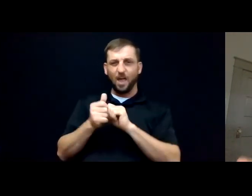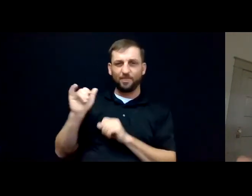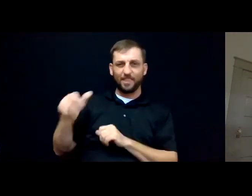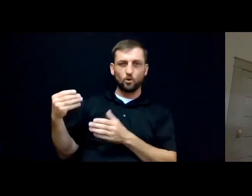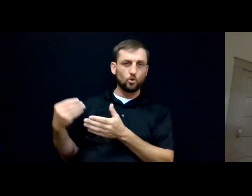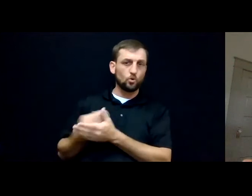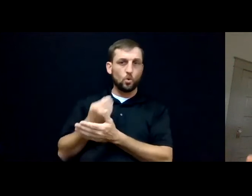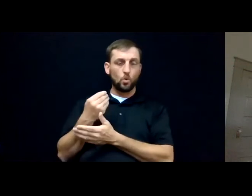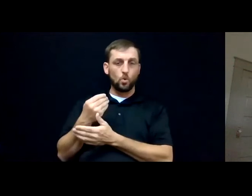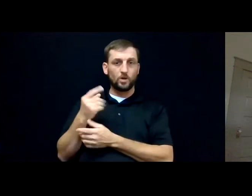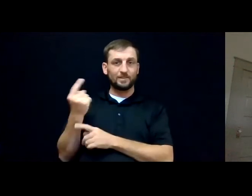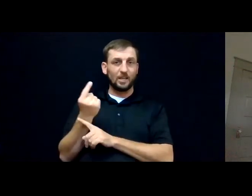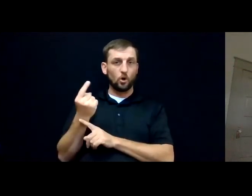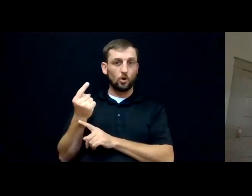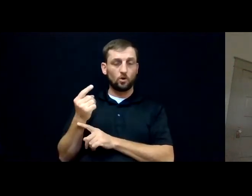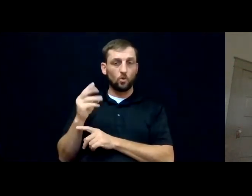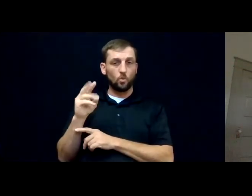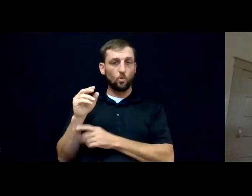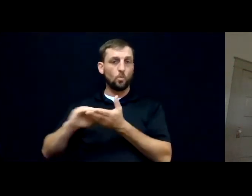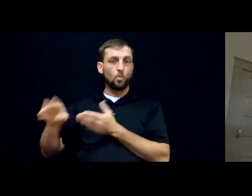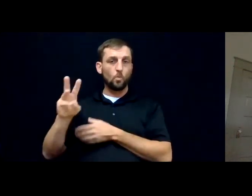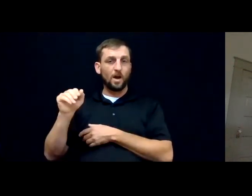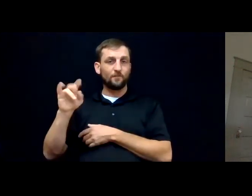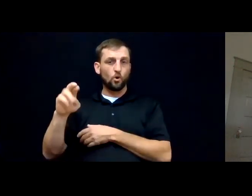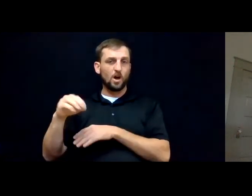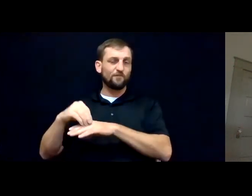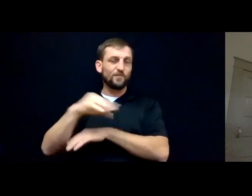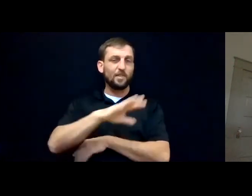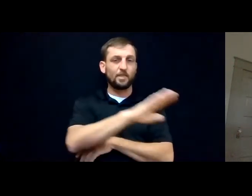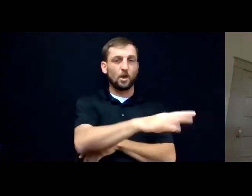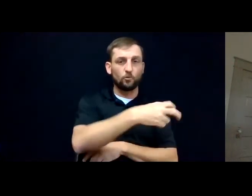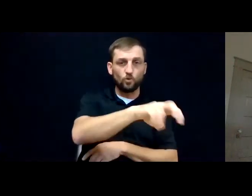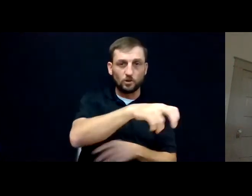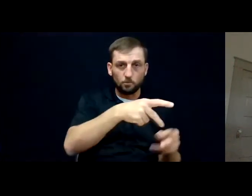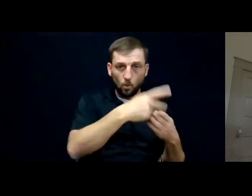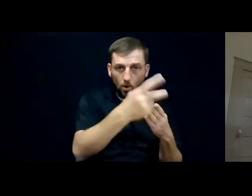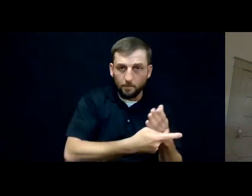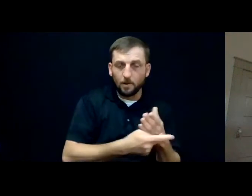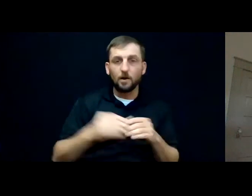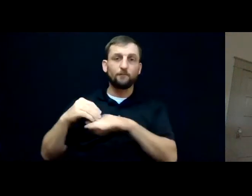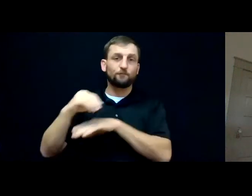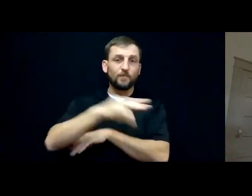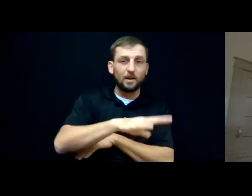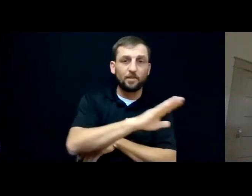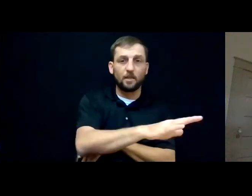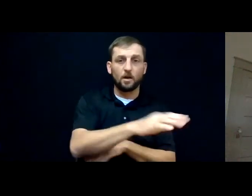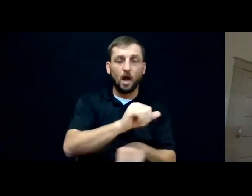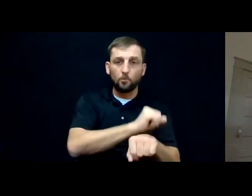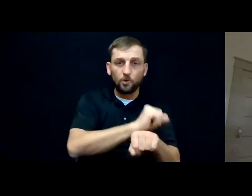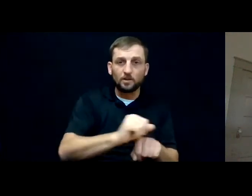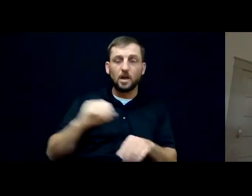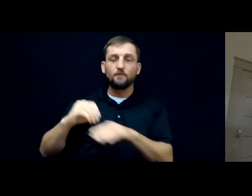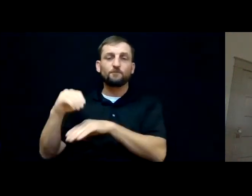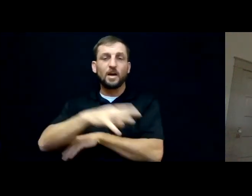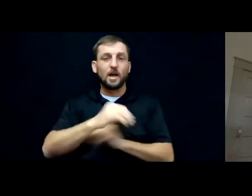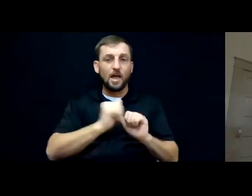consolidated waiver would affect their transportation programs, would affect their operations, would affect having to transport their clients. And